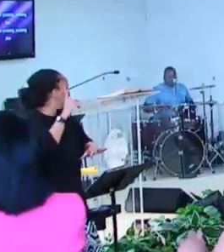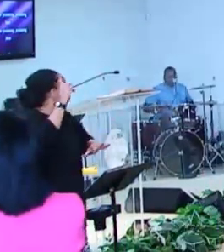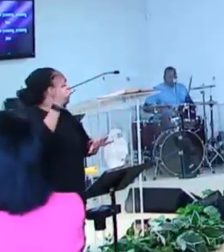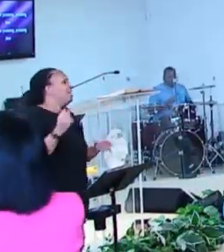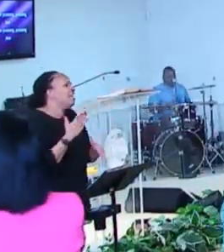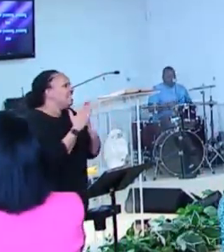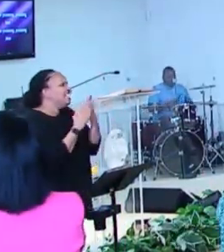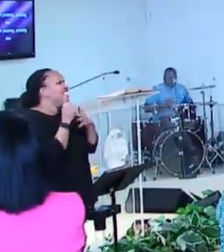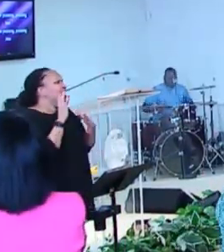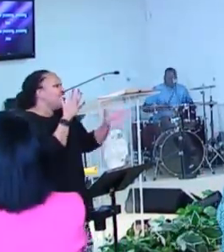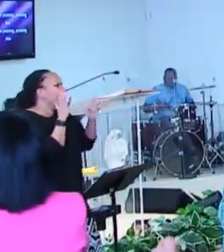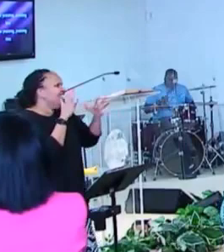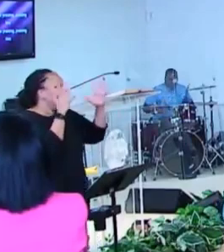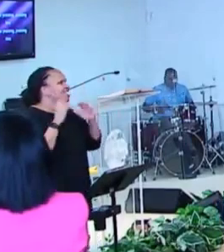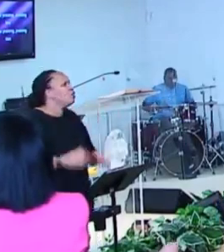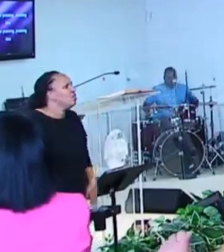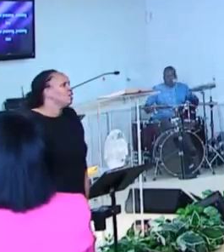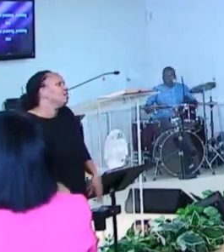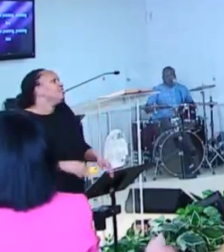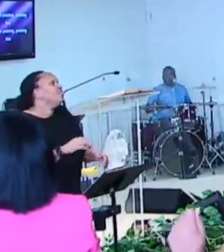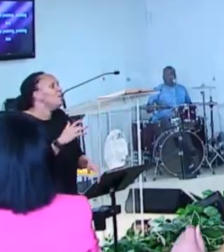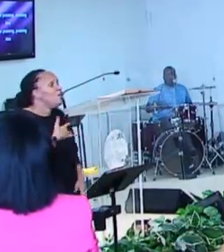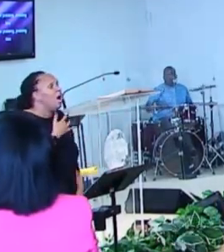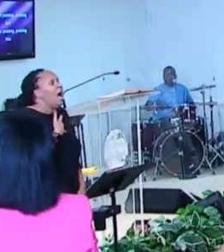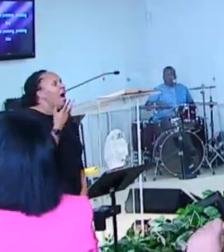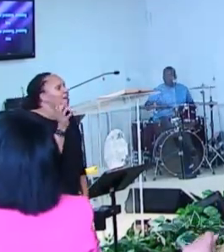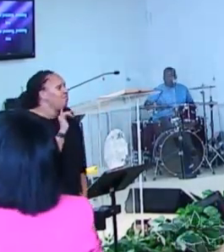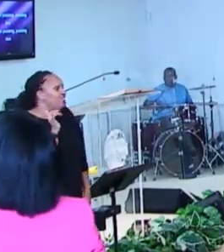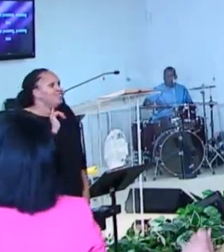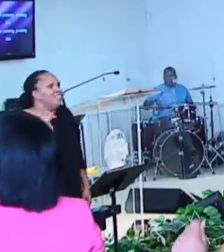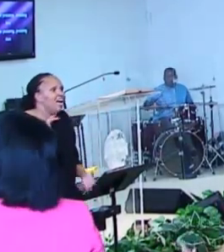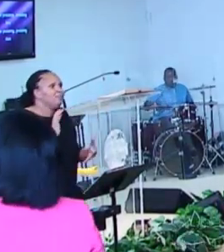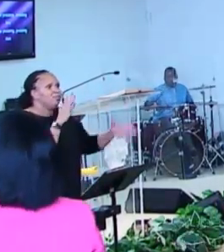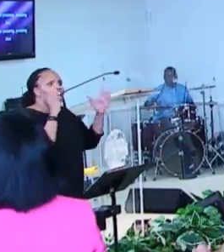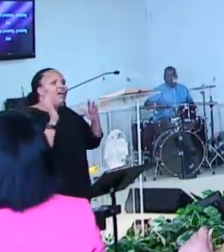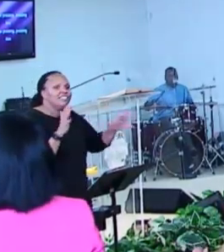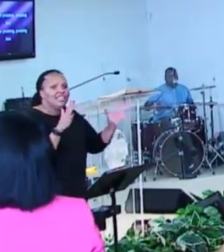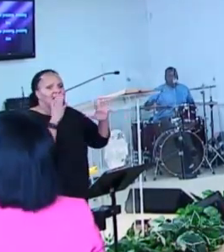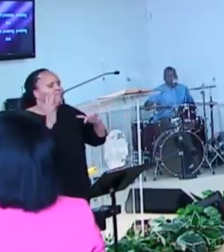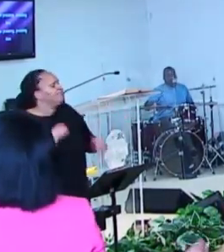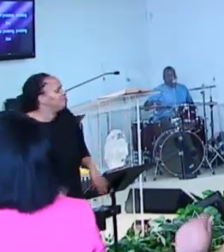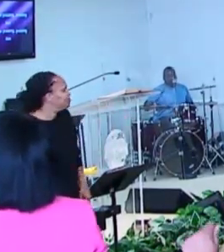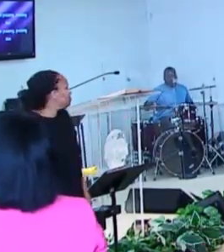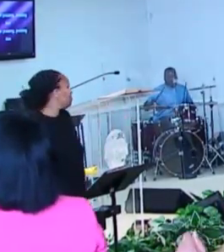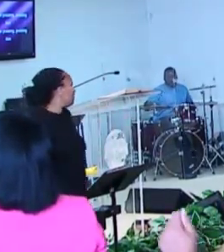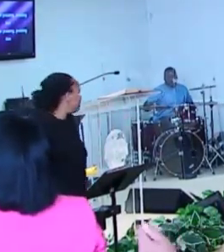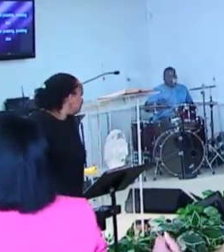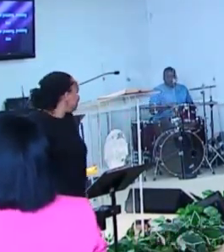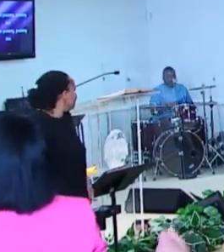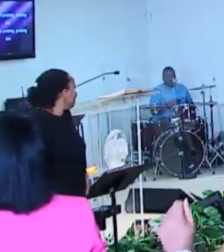Then somebody praise him for tomorrow's blessing. I feel this is tomorrow's blessing.